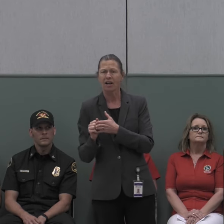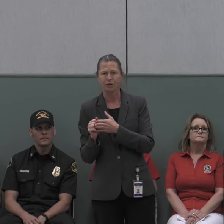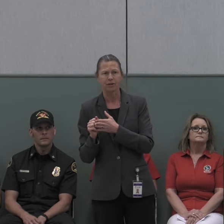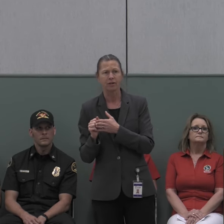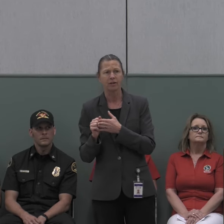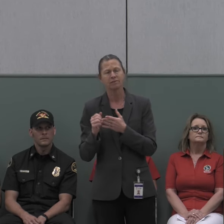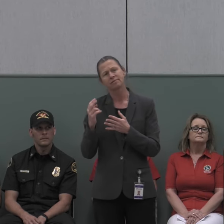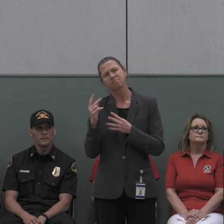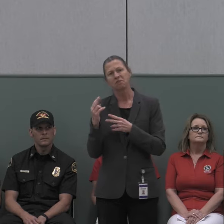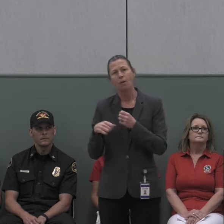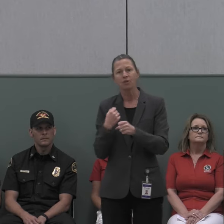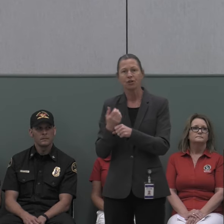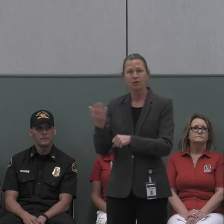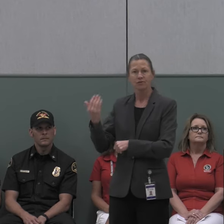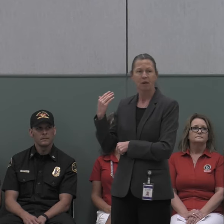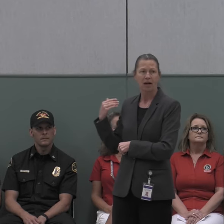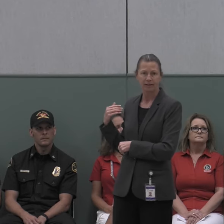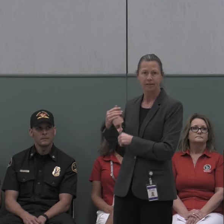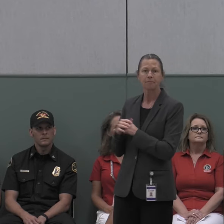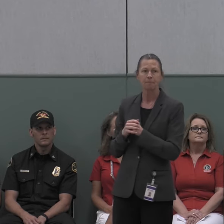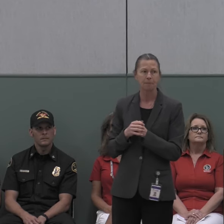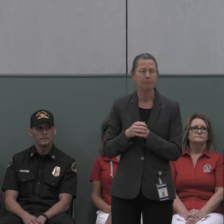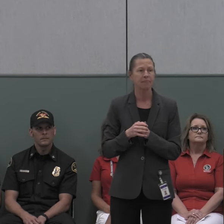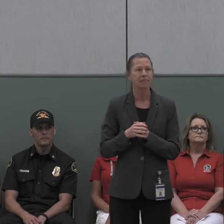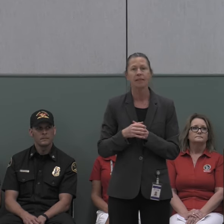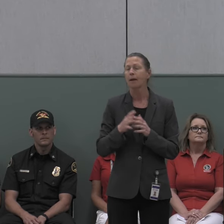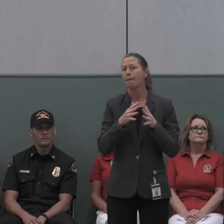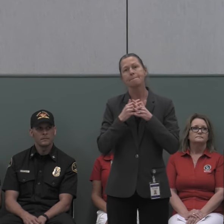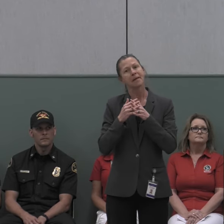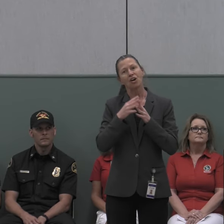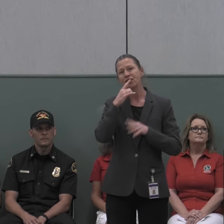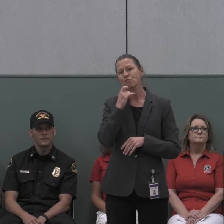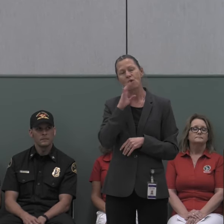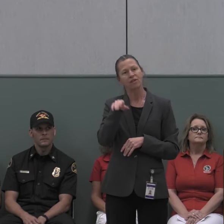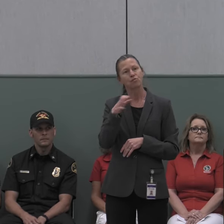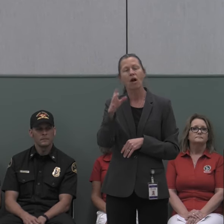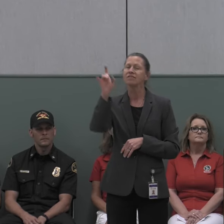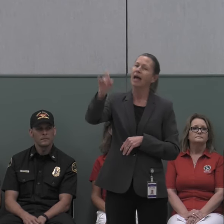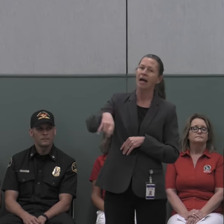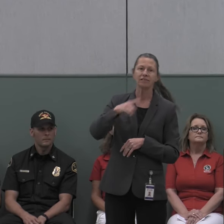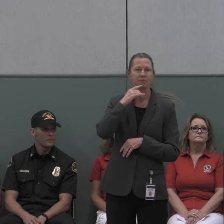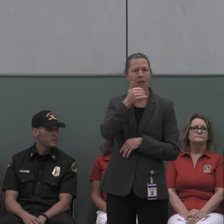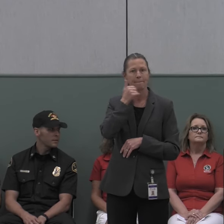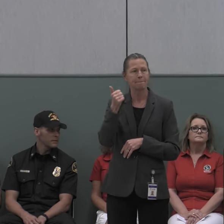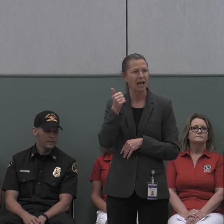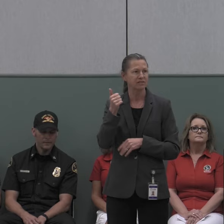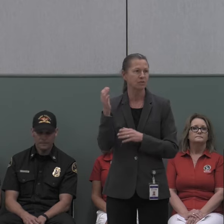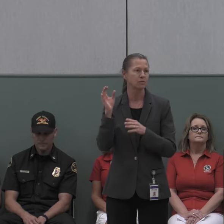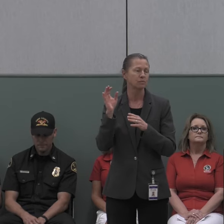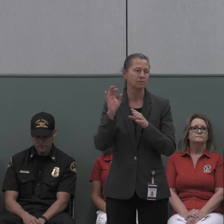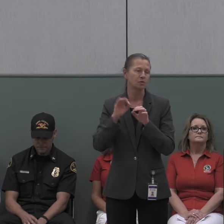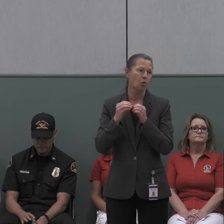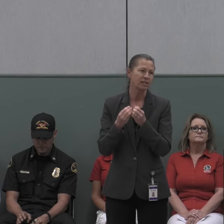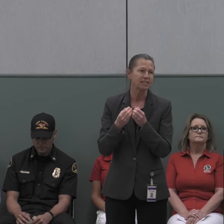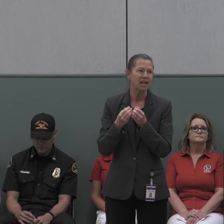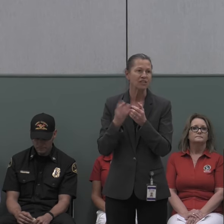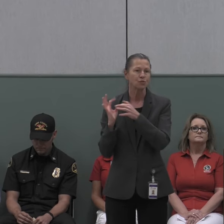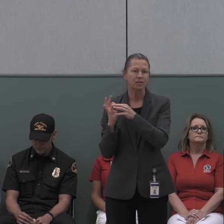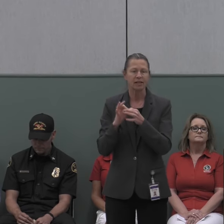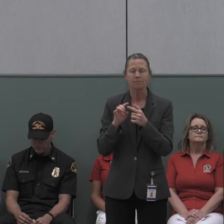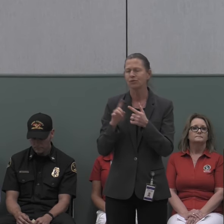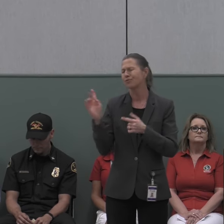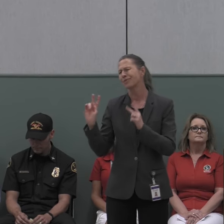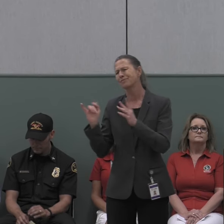have first-degree exposure to that. The American Red Cross is the best when it comes to this kind of stuff. These people are loving,